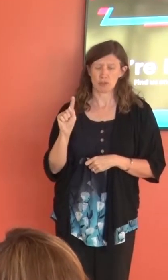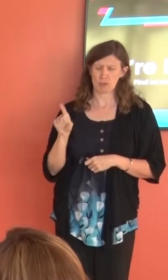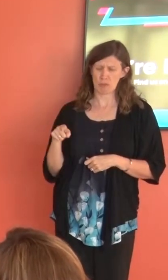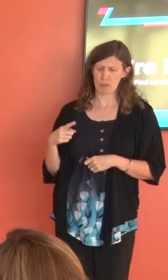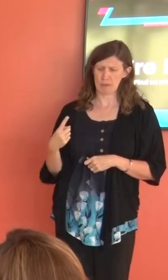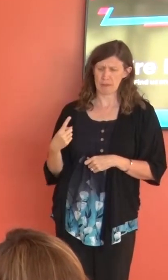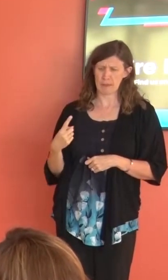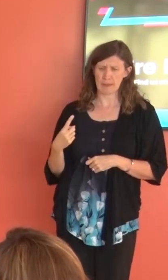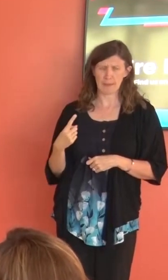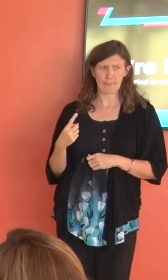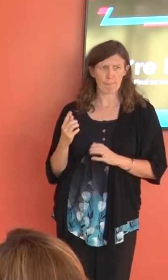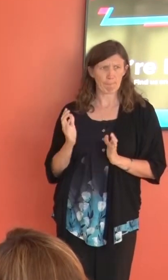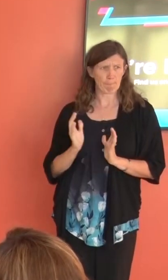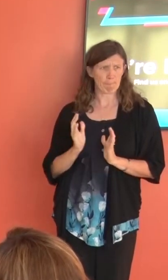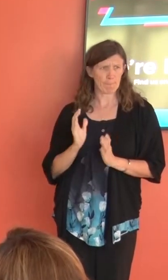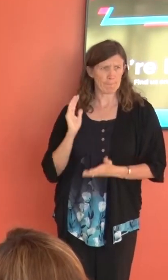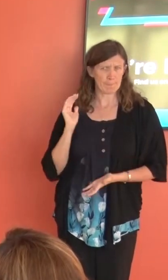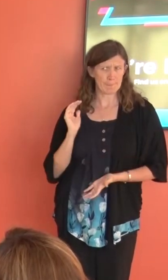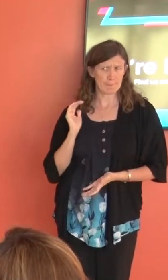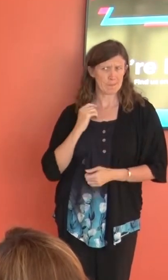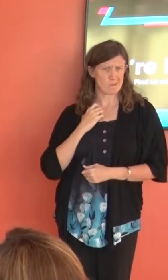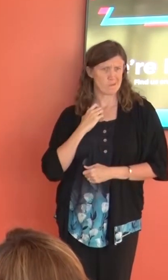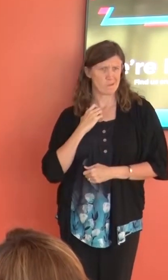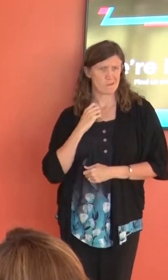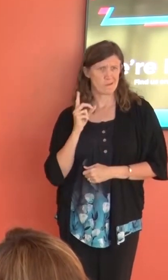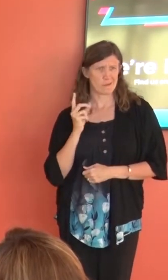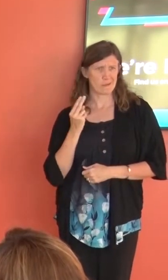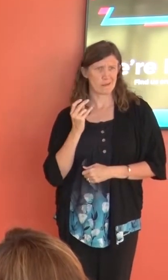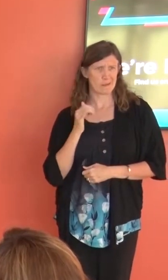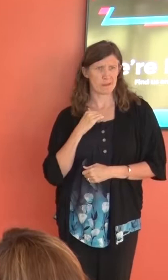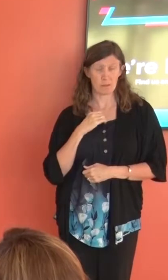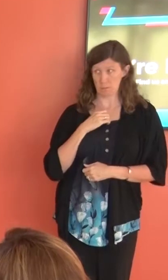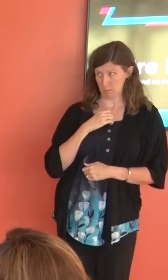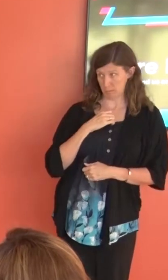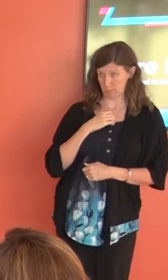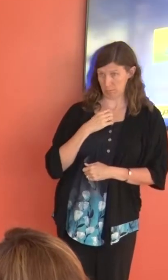kind of dainty. And I'm thinking a Black Hawk,